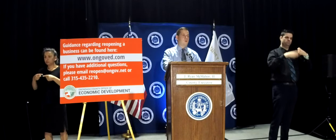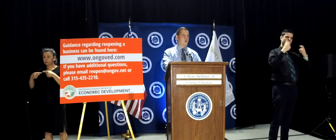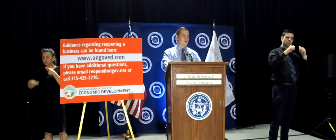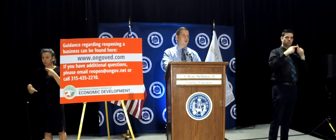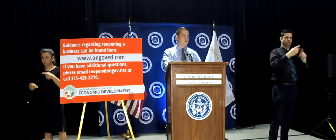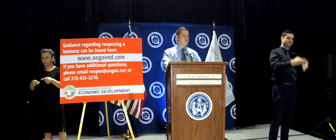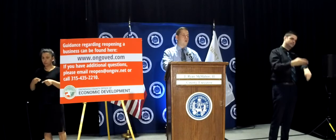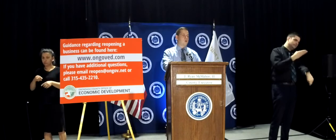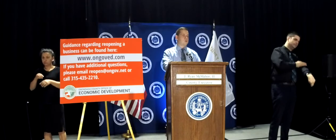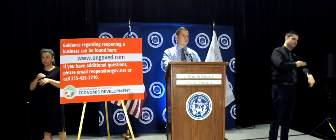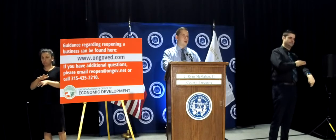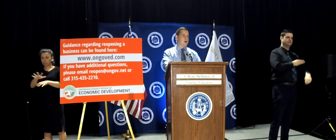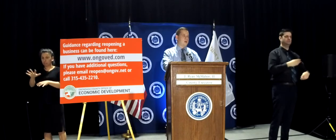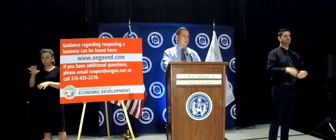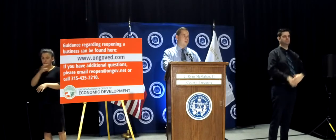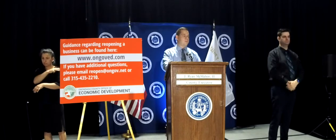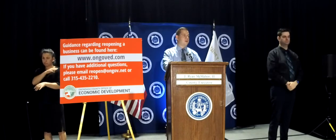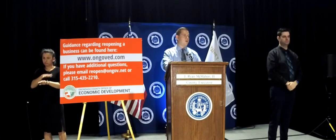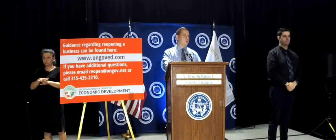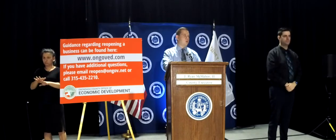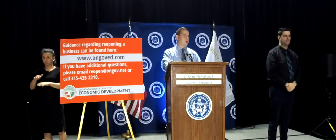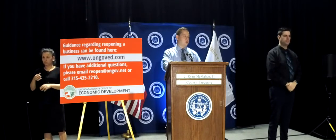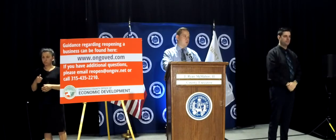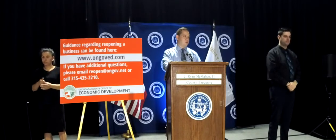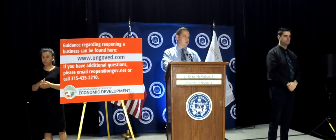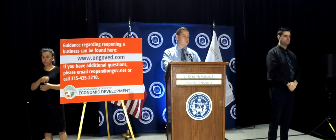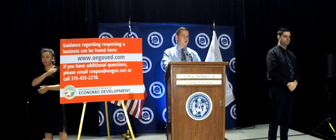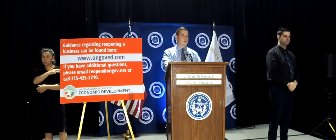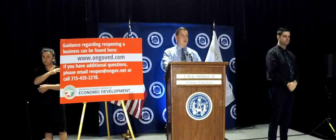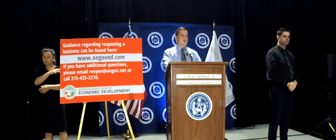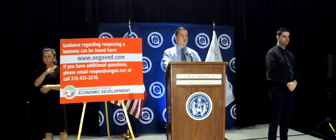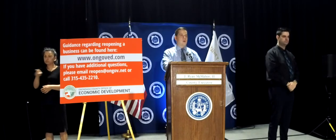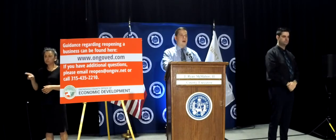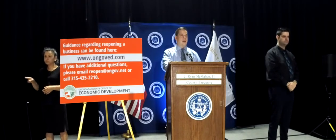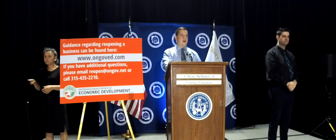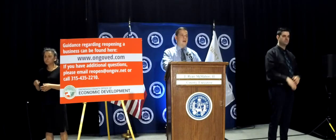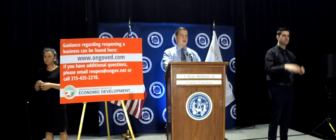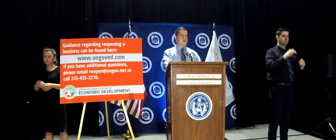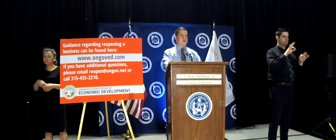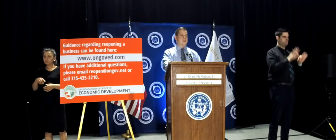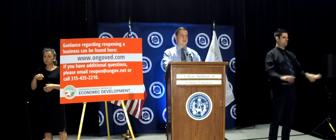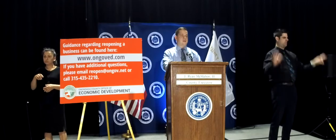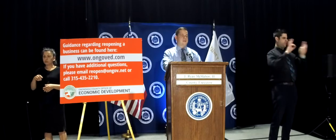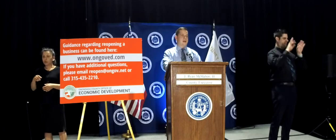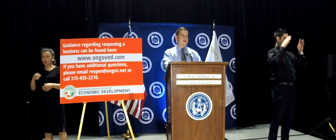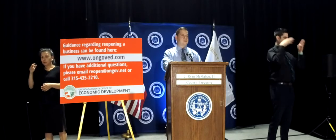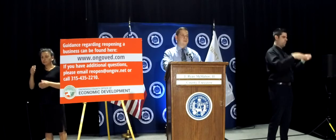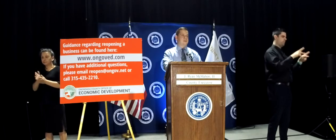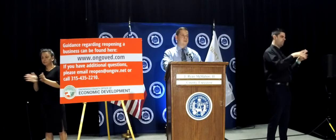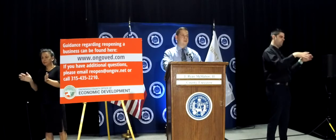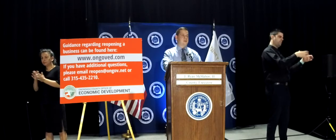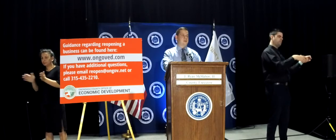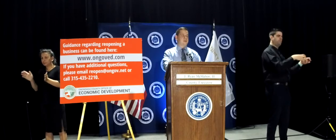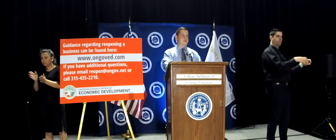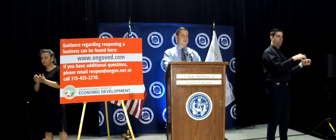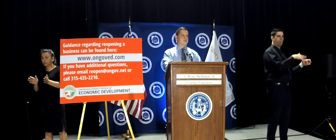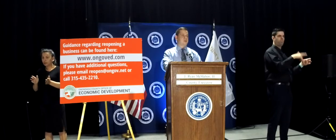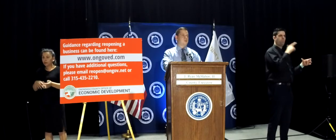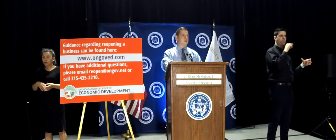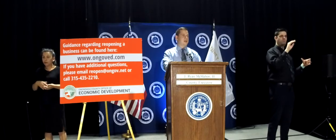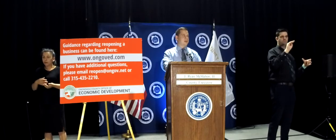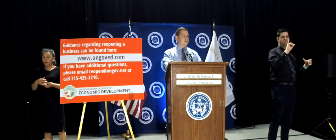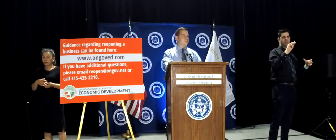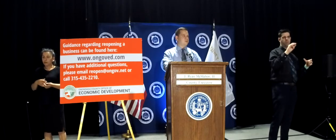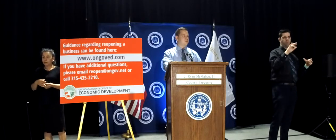specifically for folks in many of our minority communities. And so sometimes it's tough